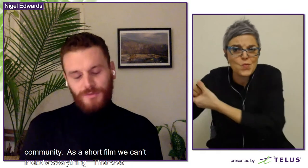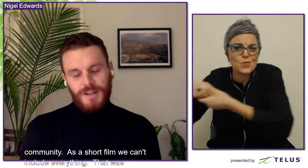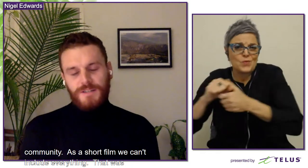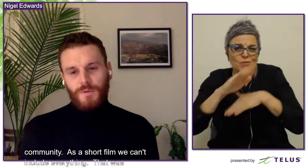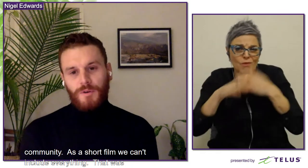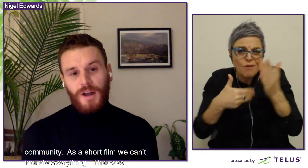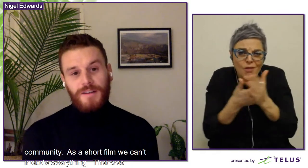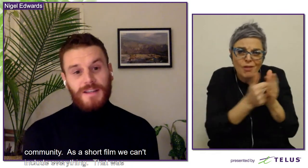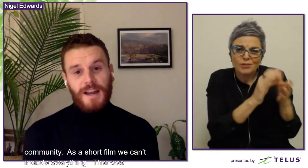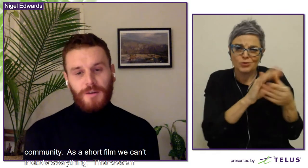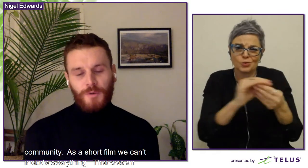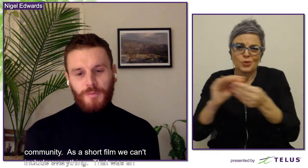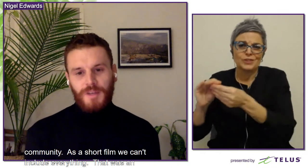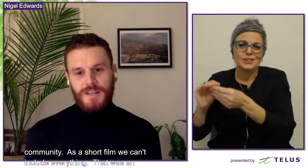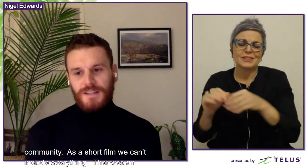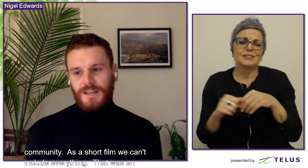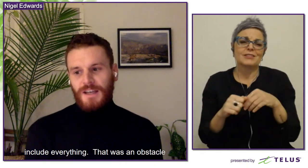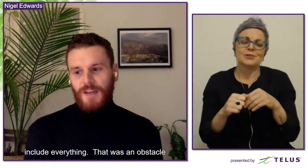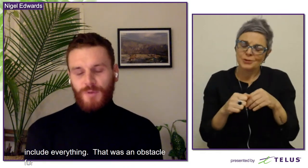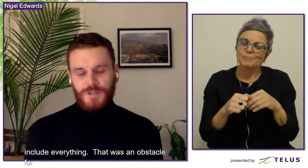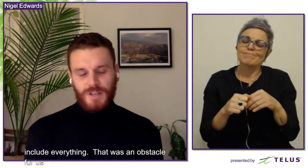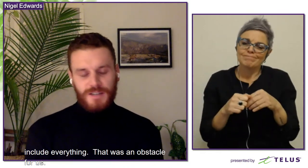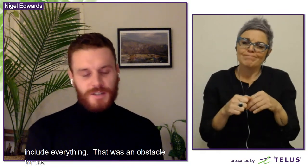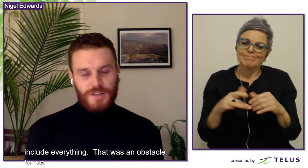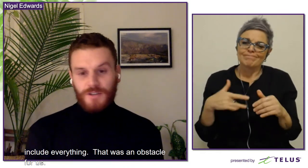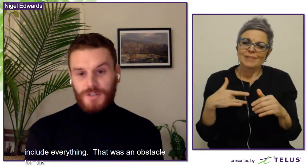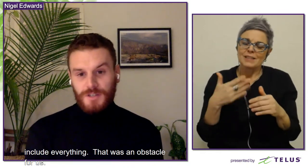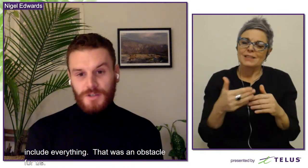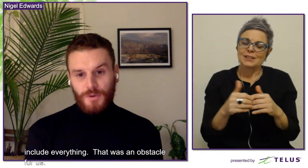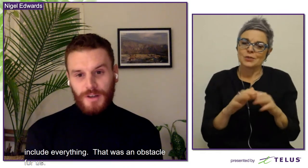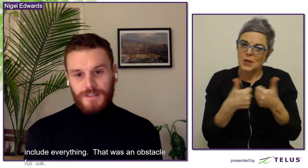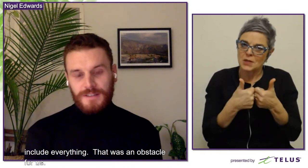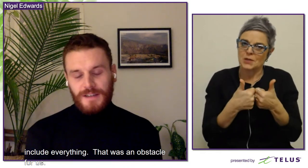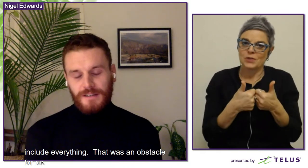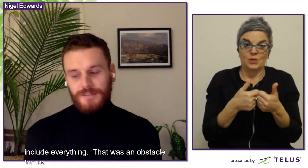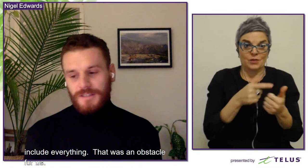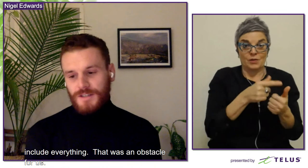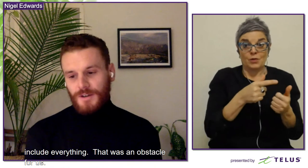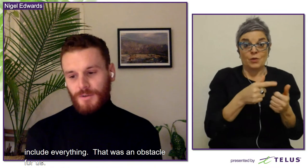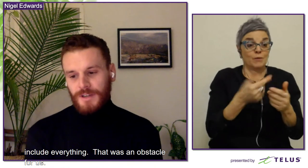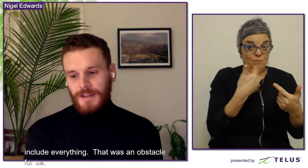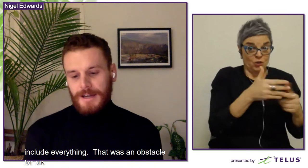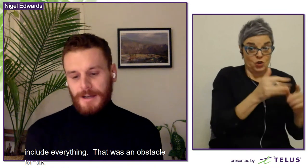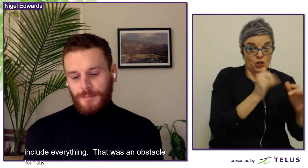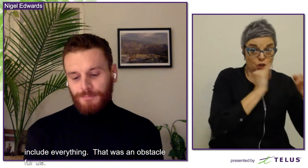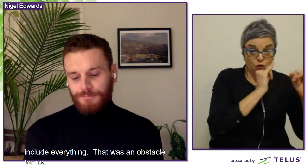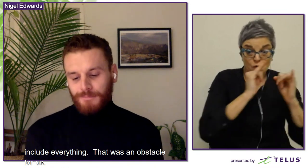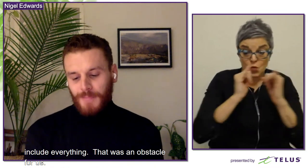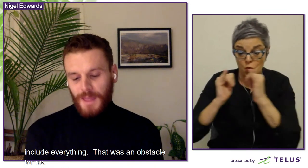an obstacle for us when we got into the editing room, because everyone's got such an interesting story to tell. And so